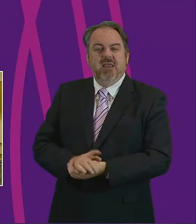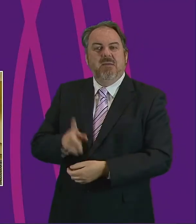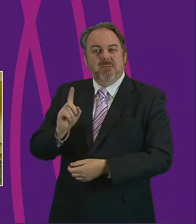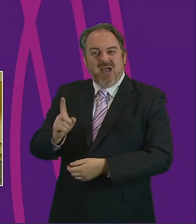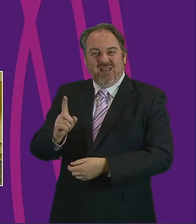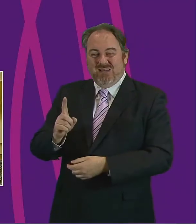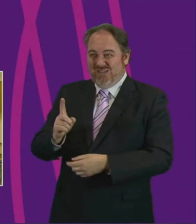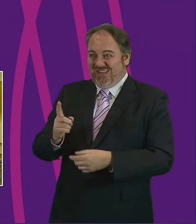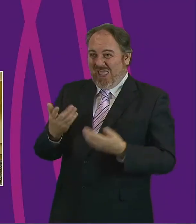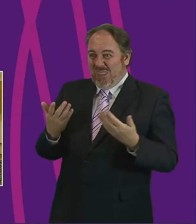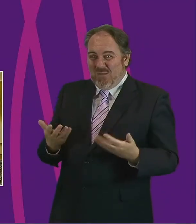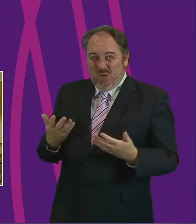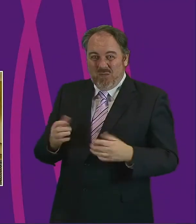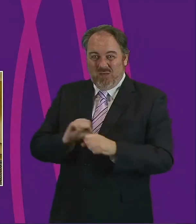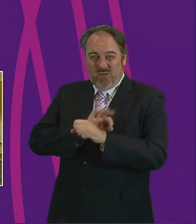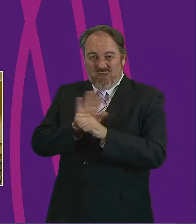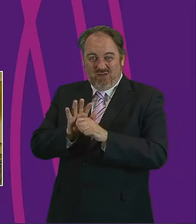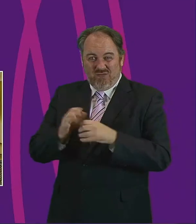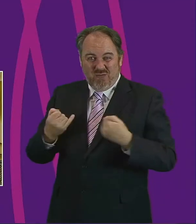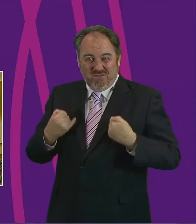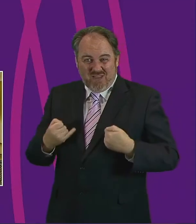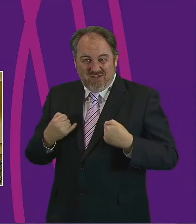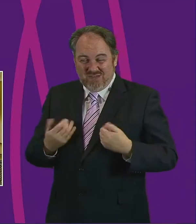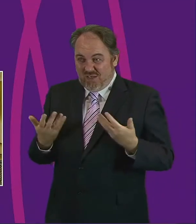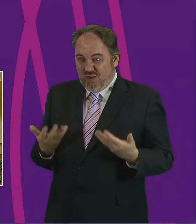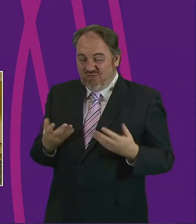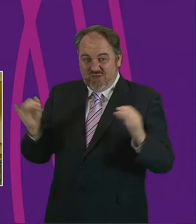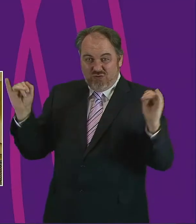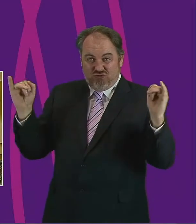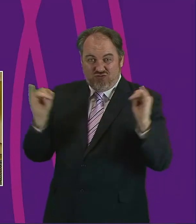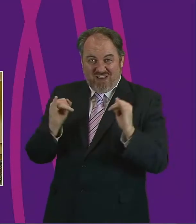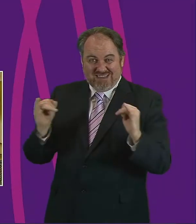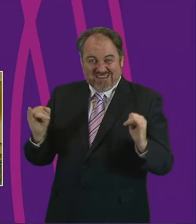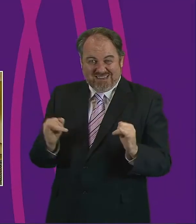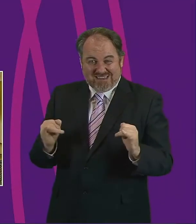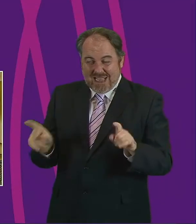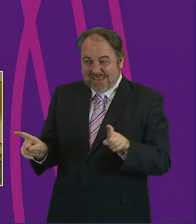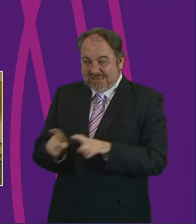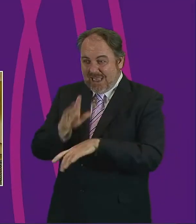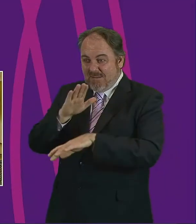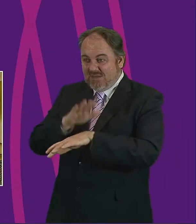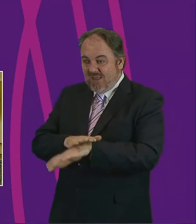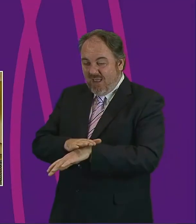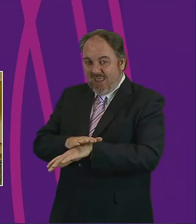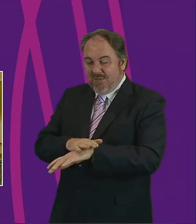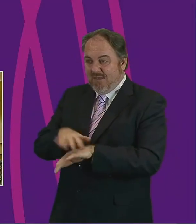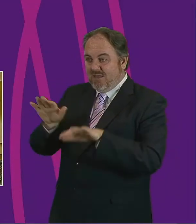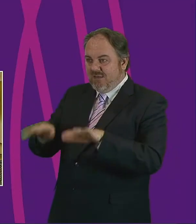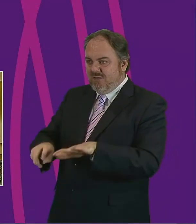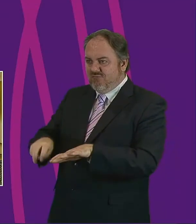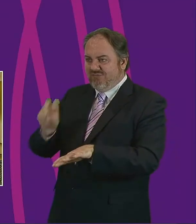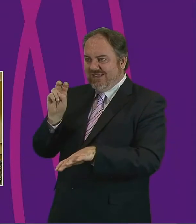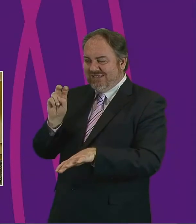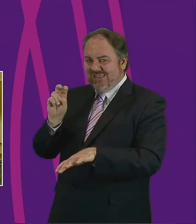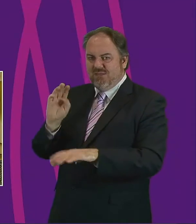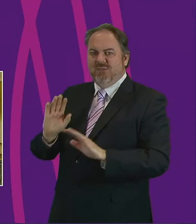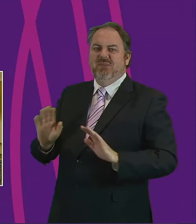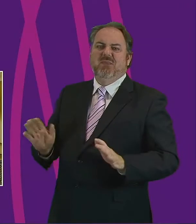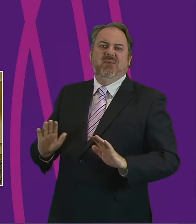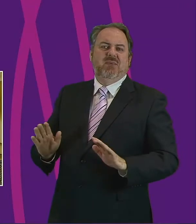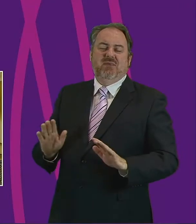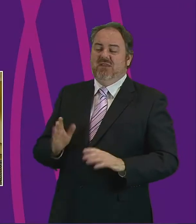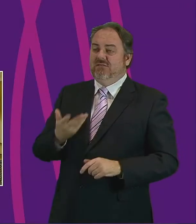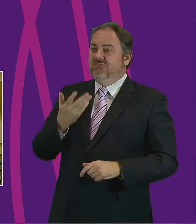in the teeth of the crisis that we are confronted with because of COVID is just unthinkable and I